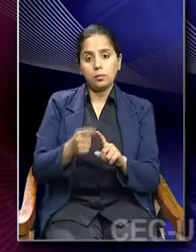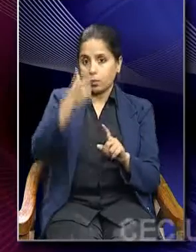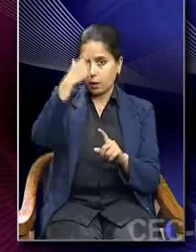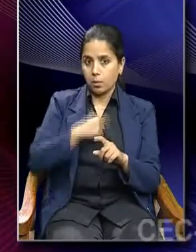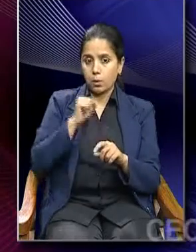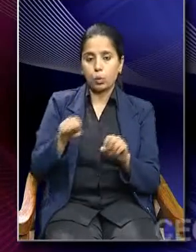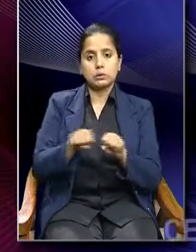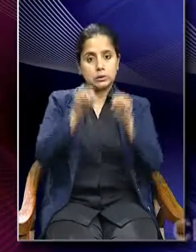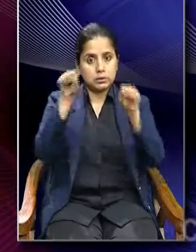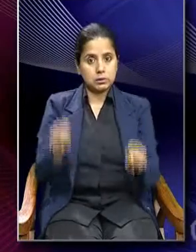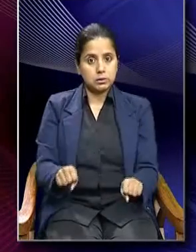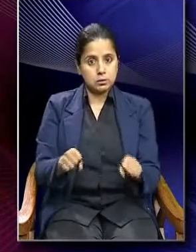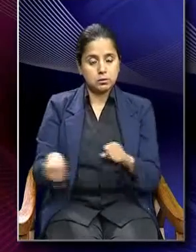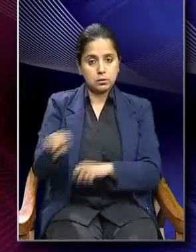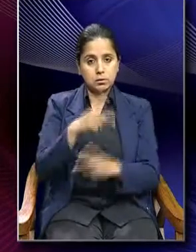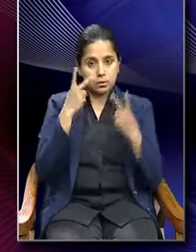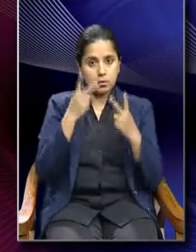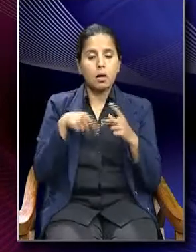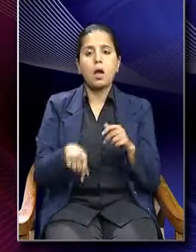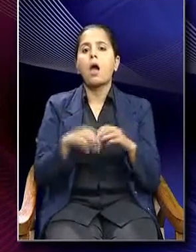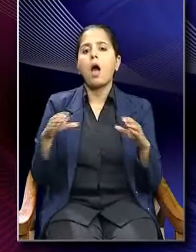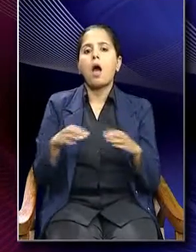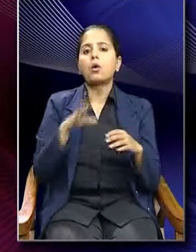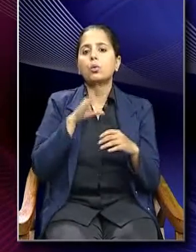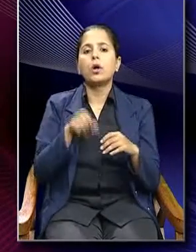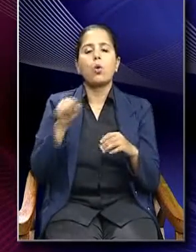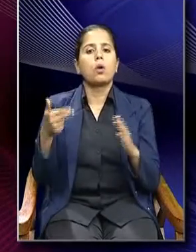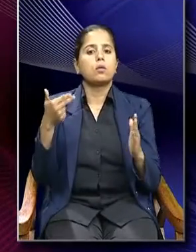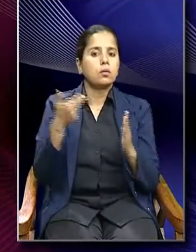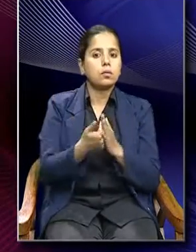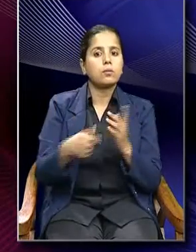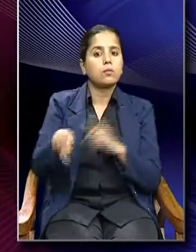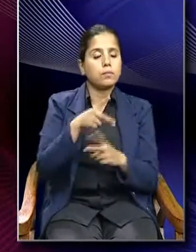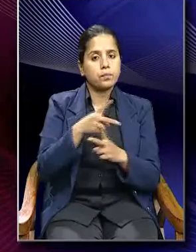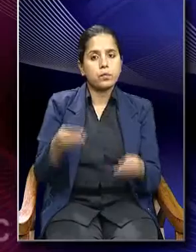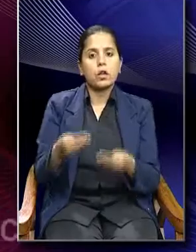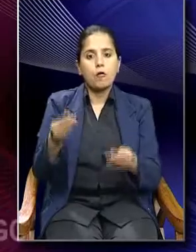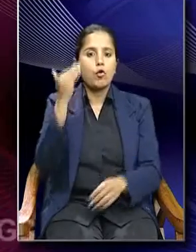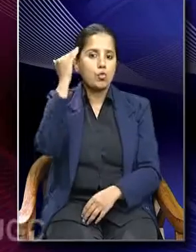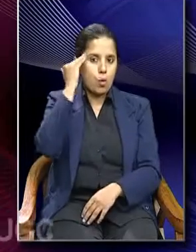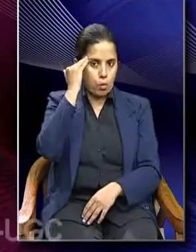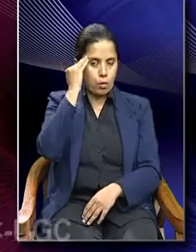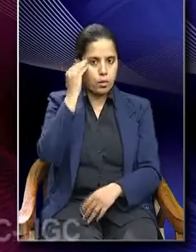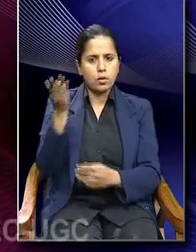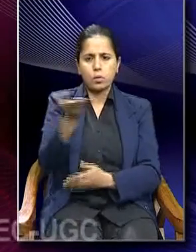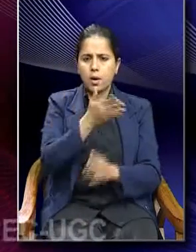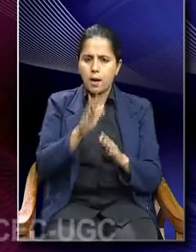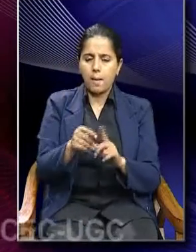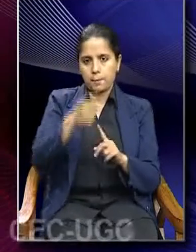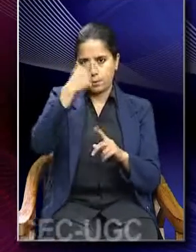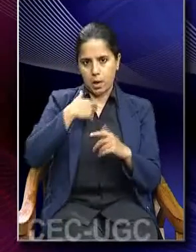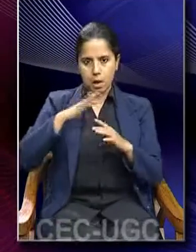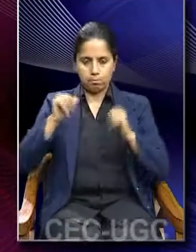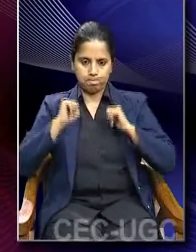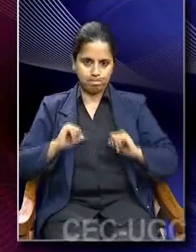personality system, the actor is subject provided with knowledge. So, you have a personality.